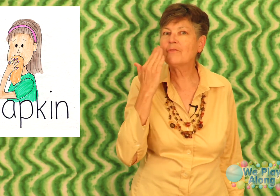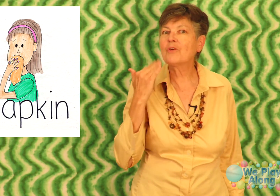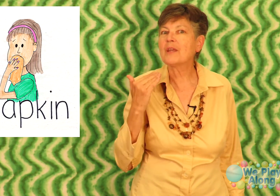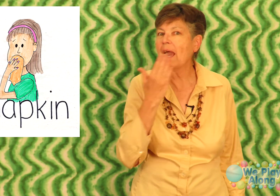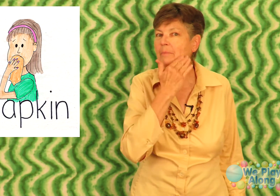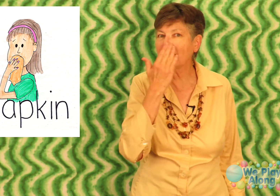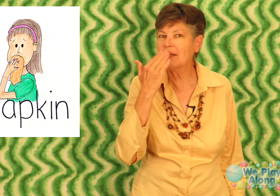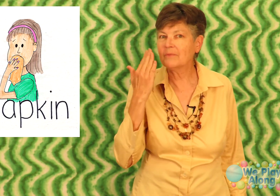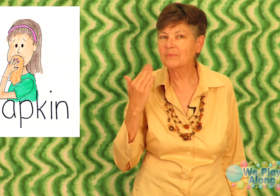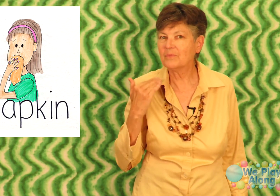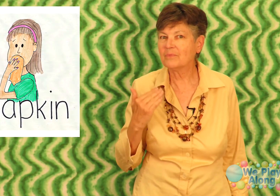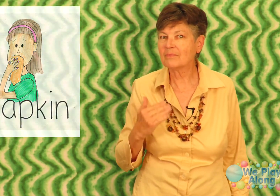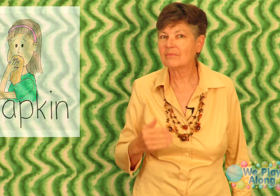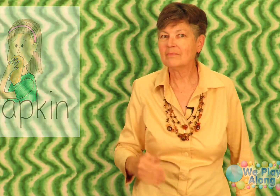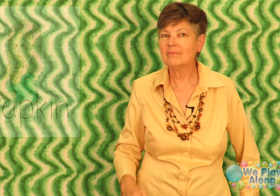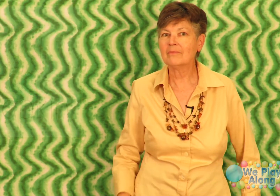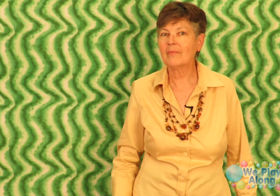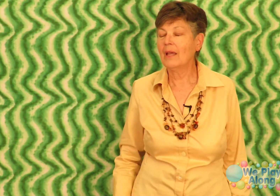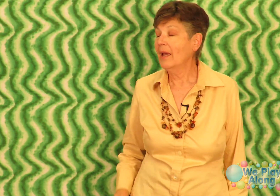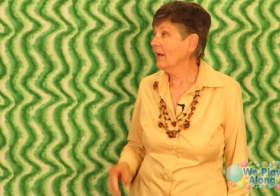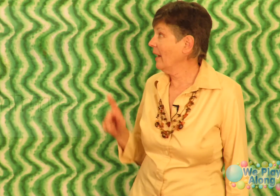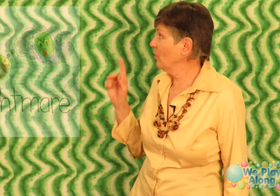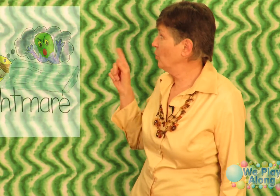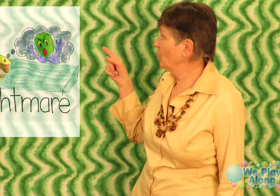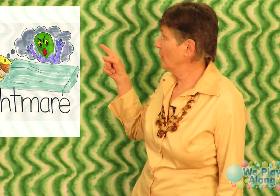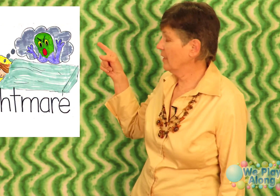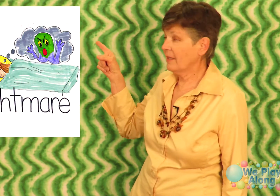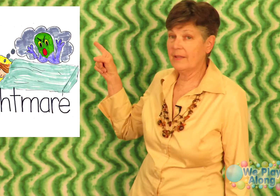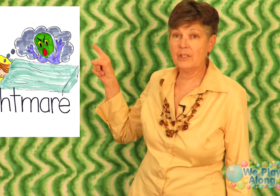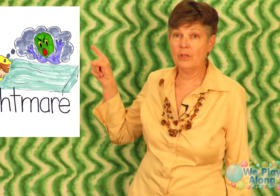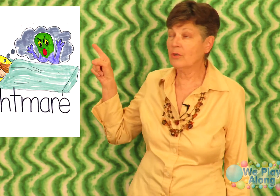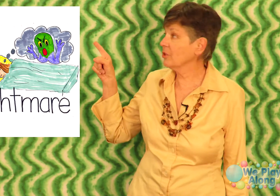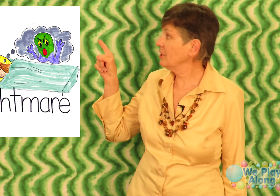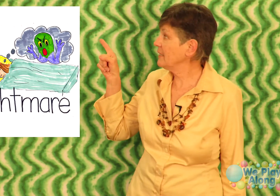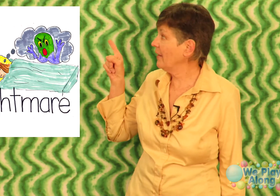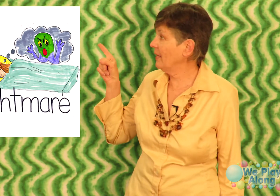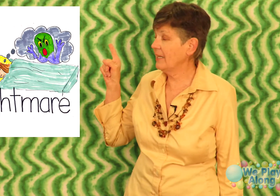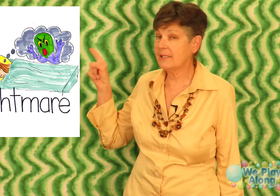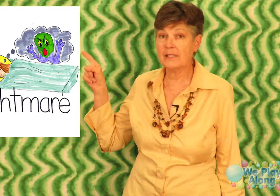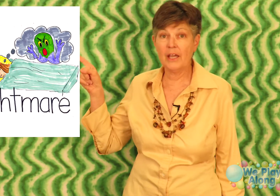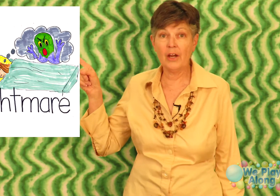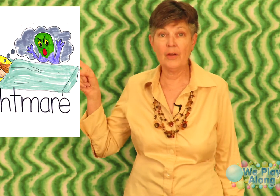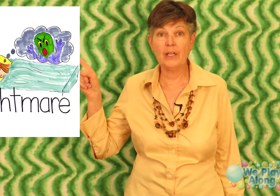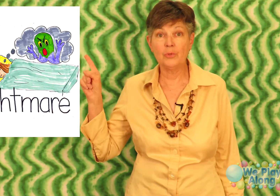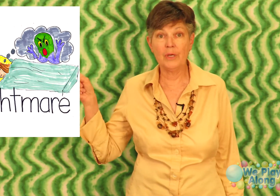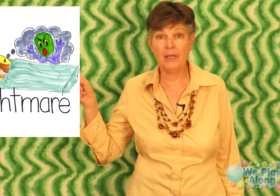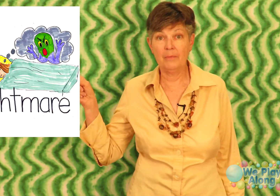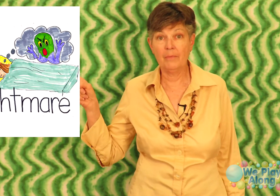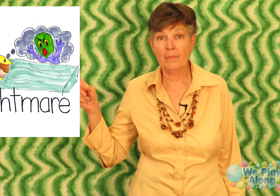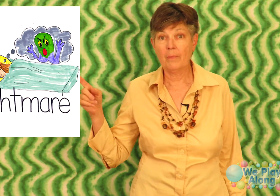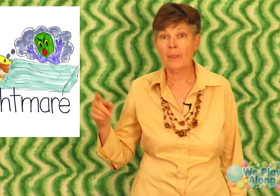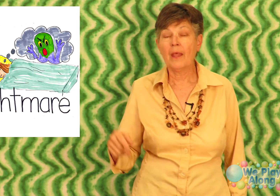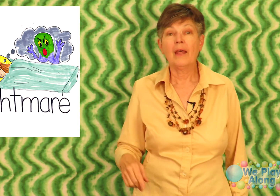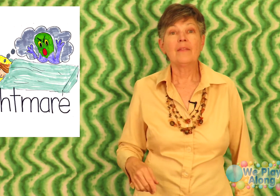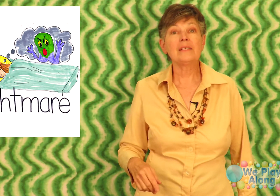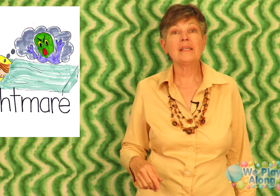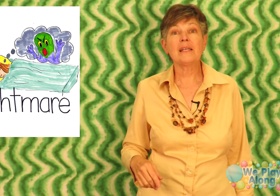for napkin. Now, ooh, look at this little girl. She's having a scary dream. This is